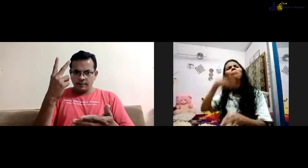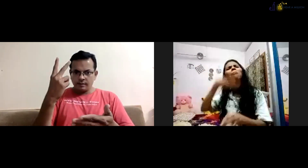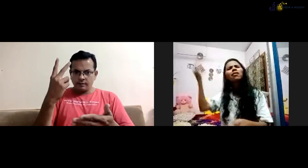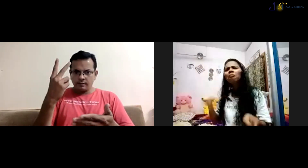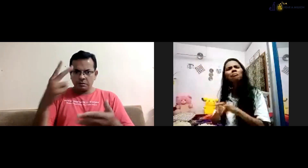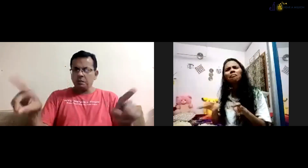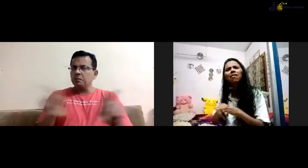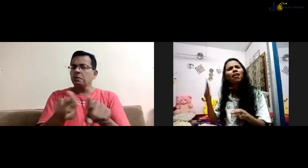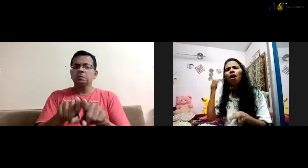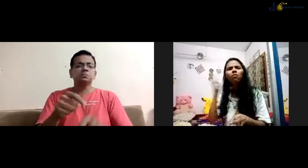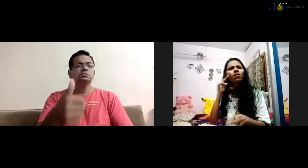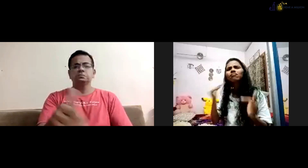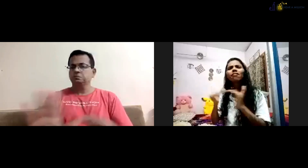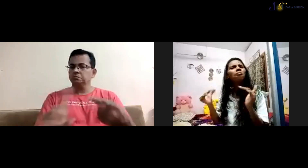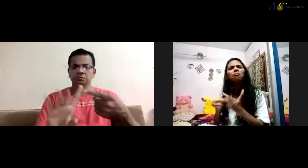in different way.